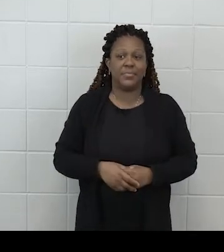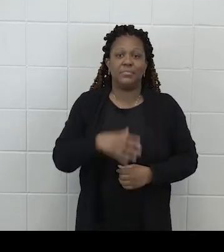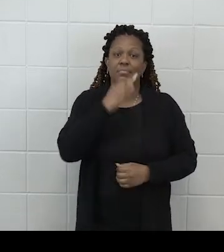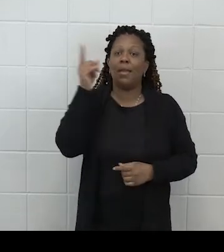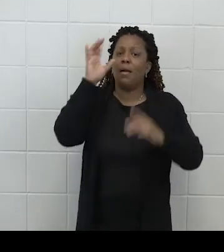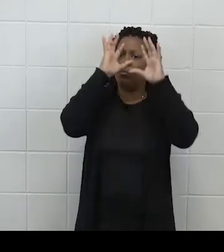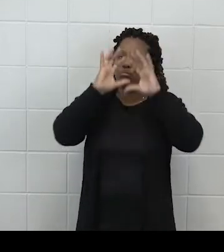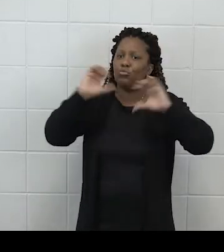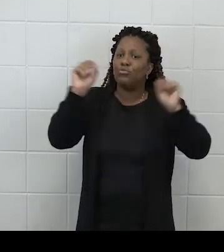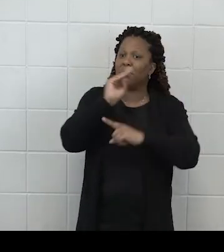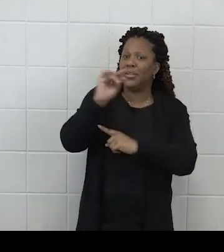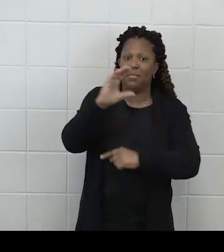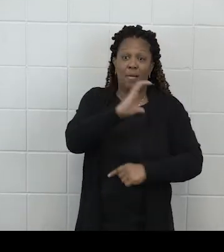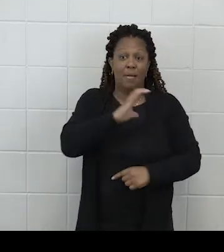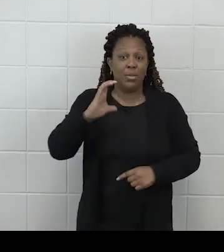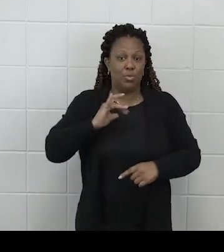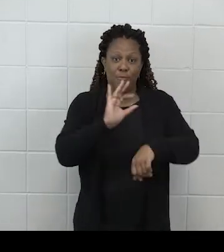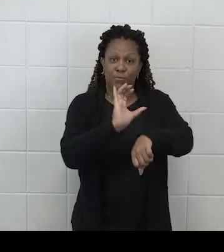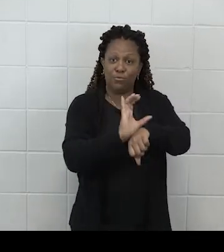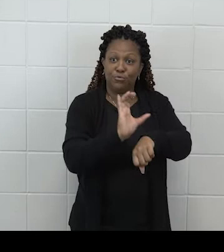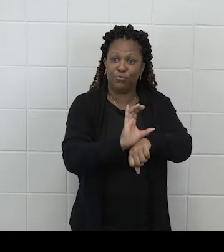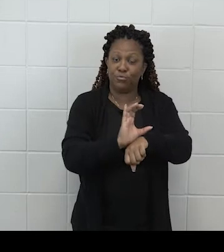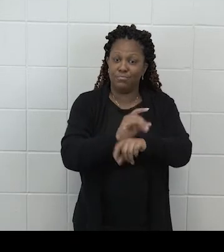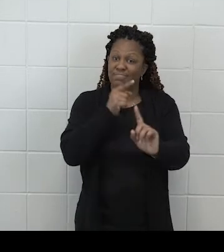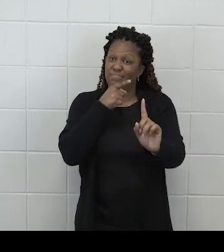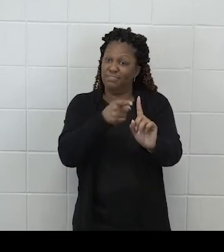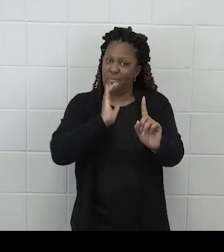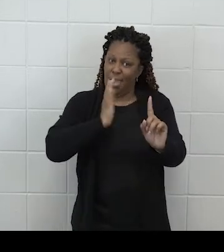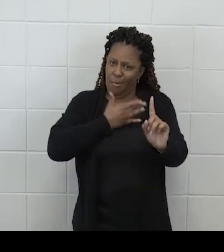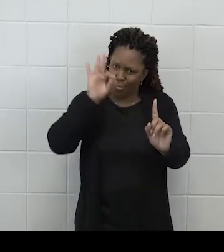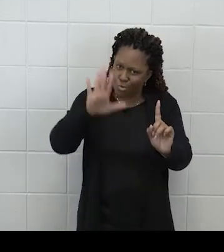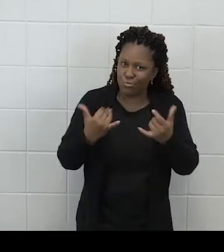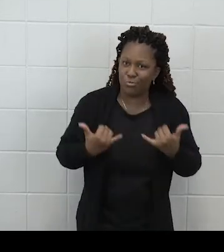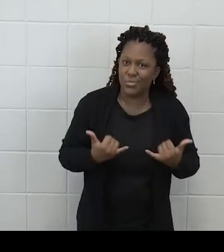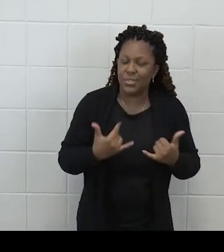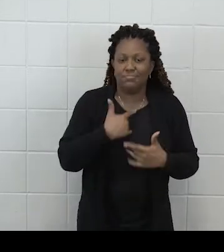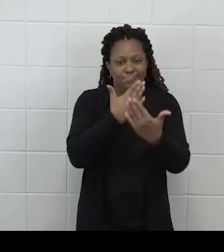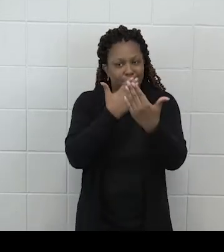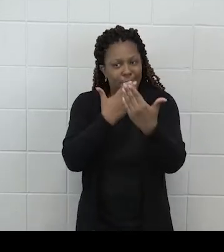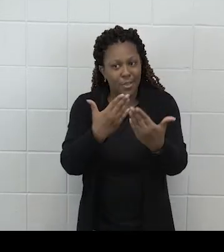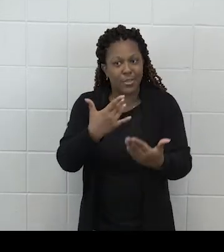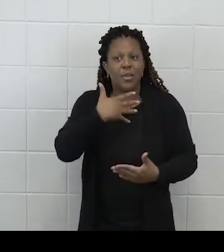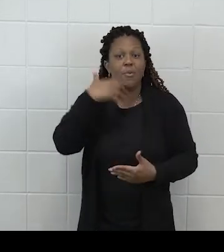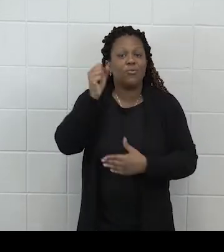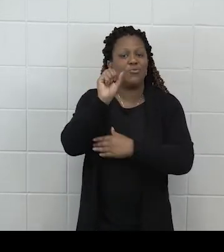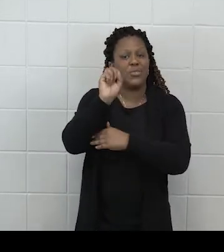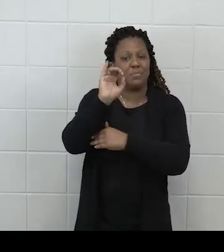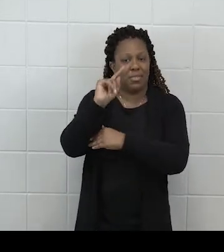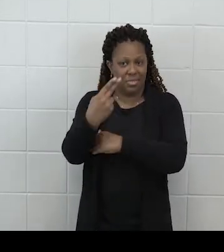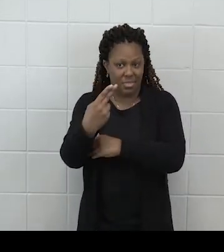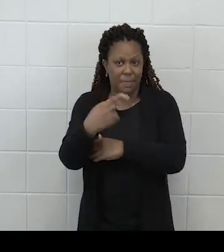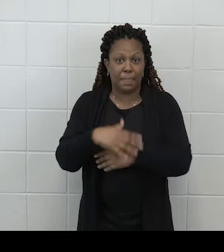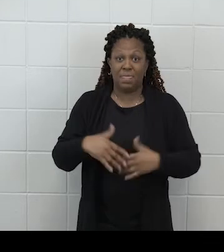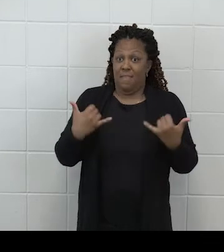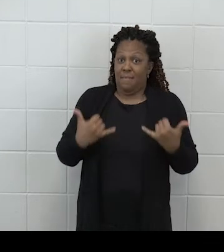is located at 39th and Chicago, just one block from where George Floyd